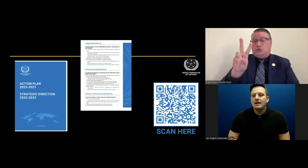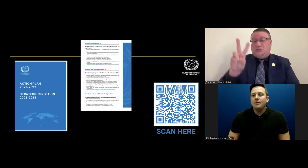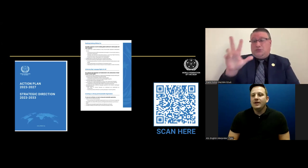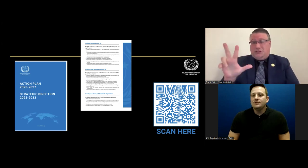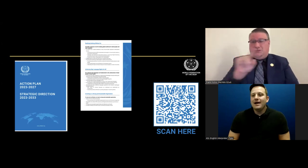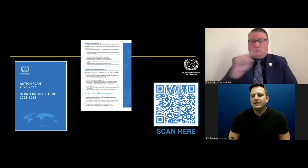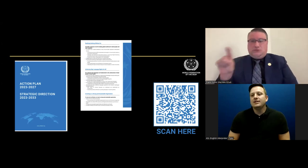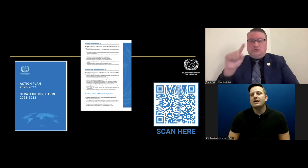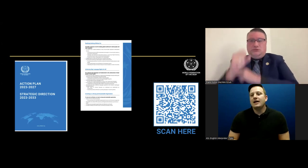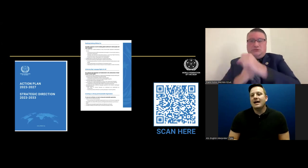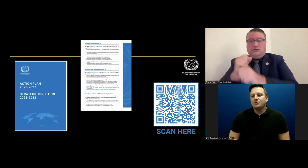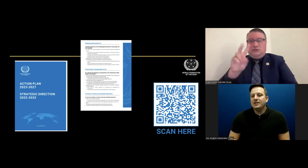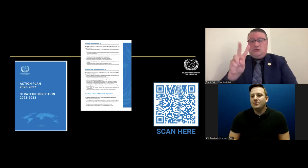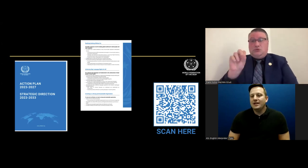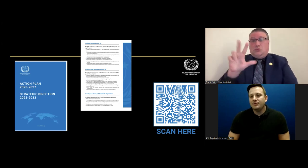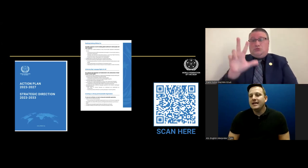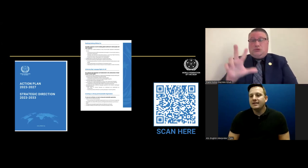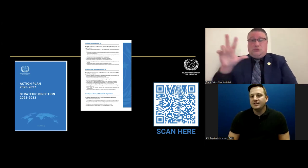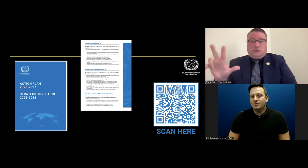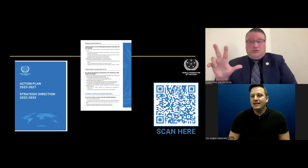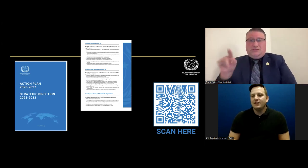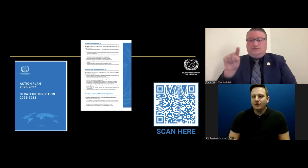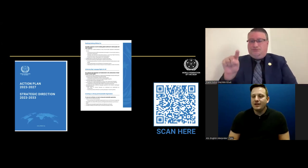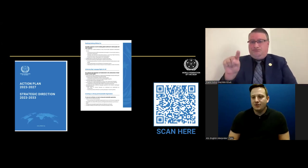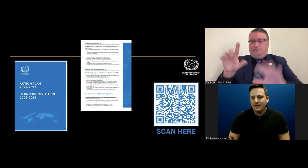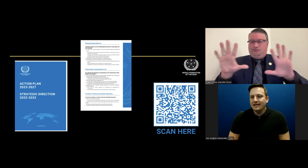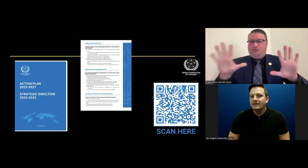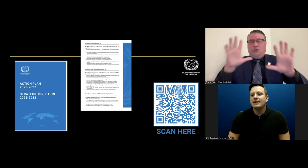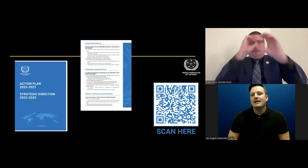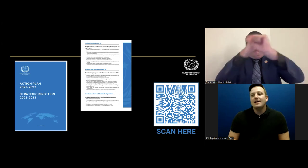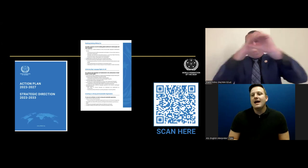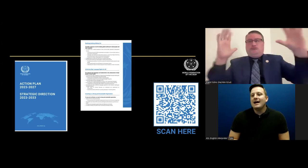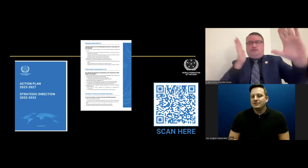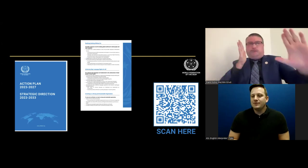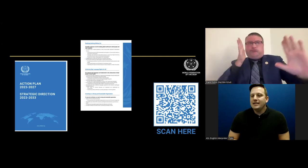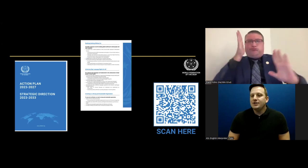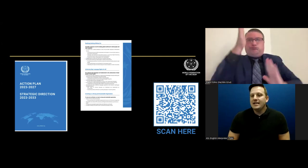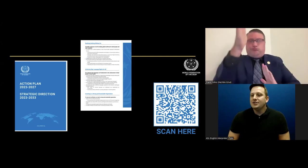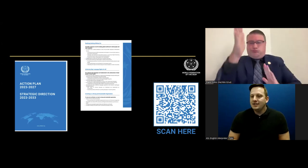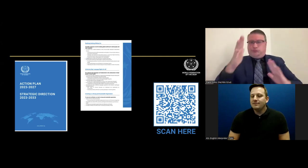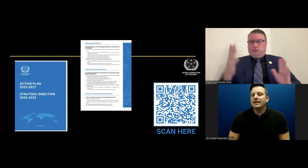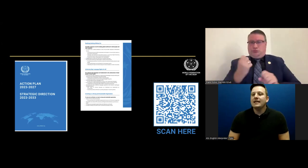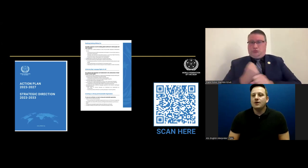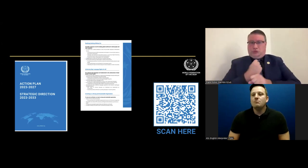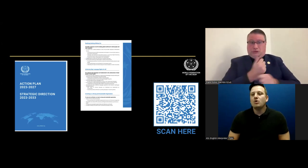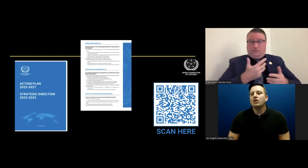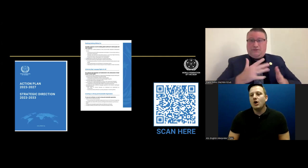And we also have a 2023 to 2033 strategic initiative that lays out more